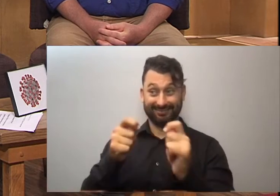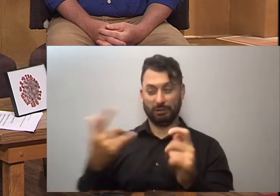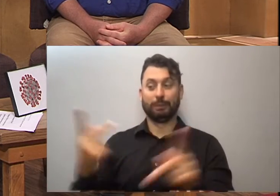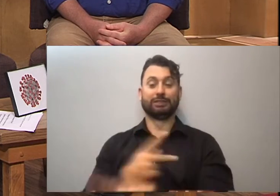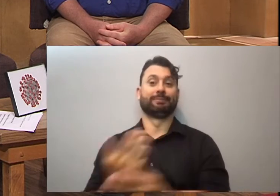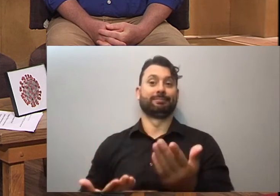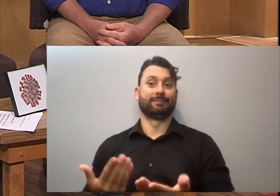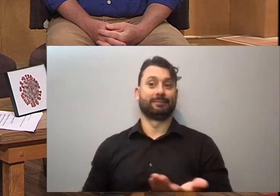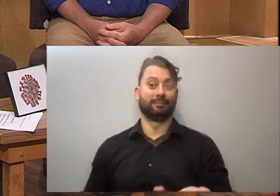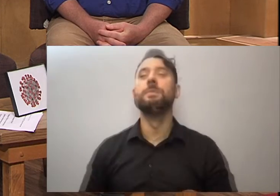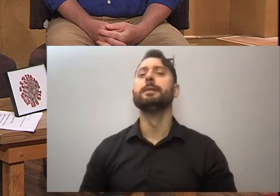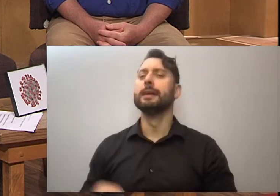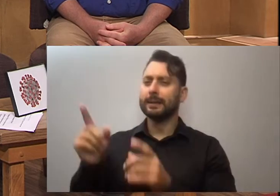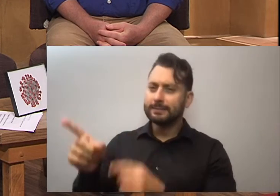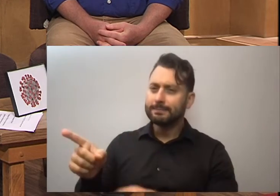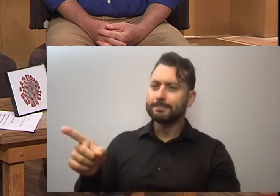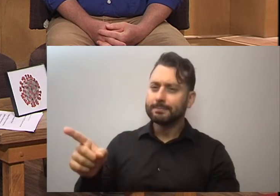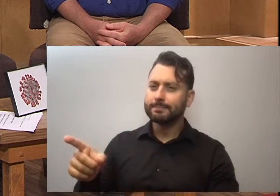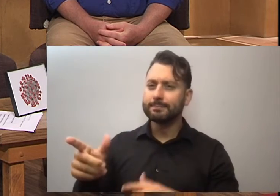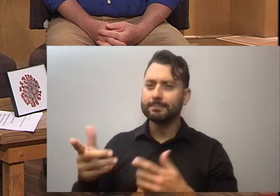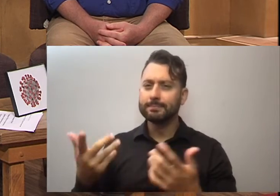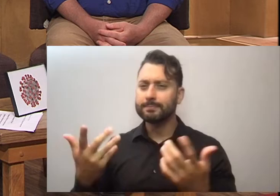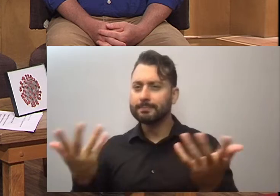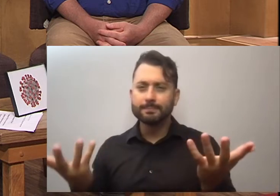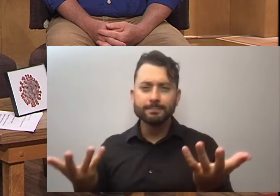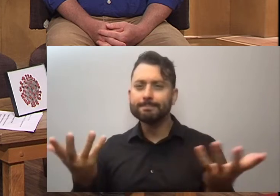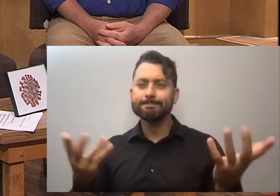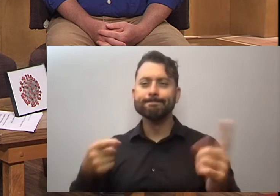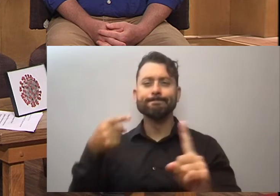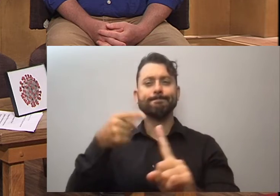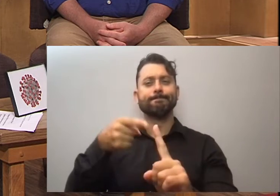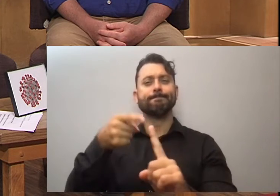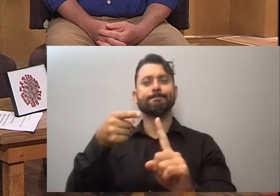So where can I go